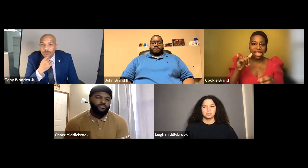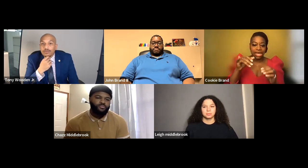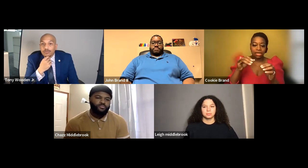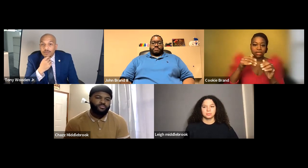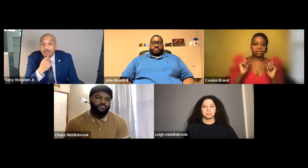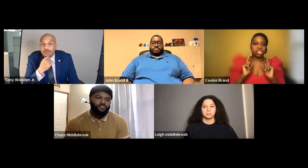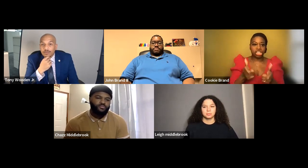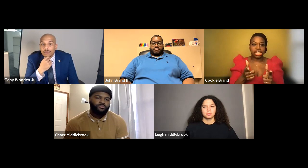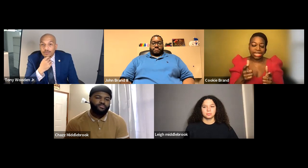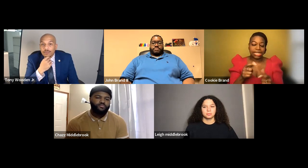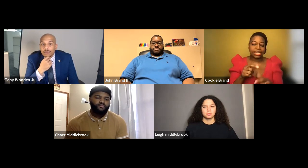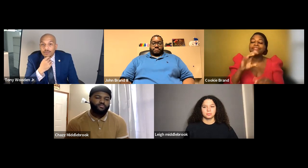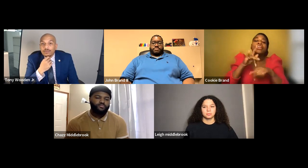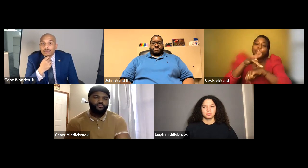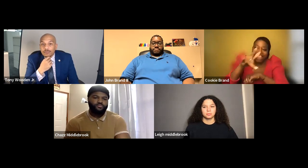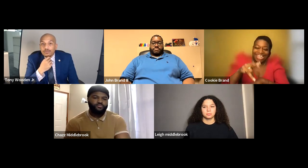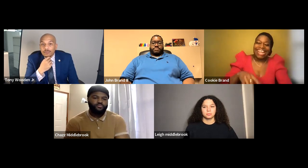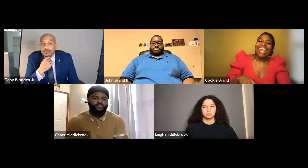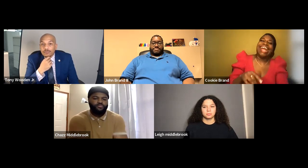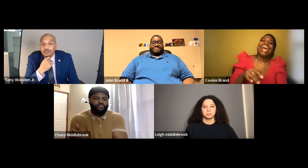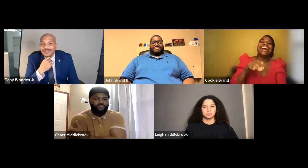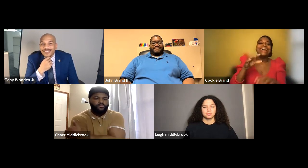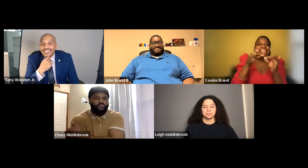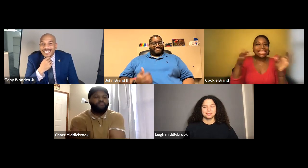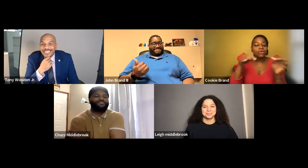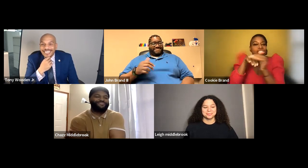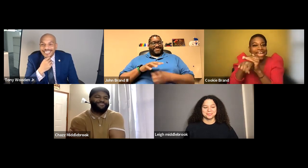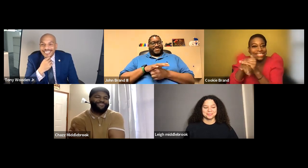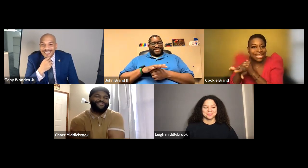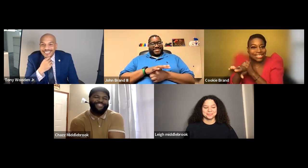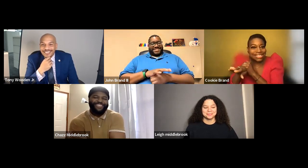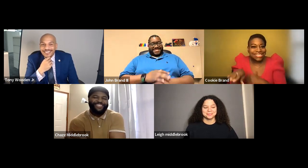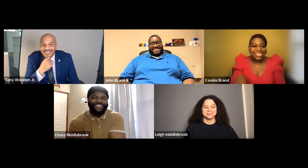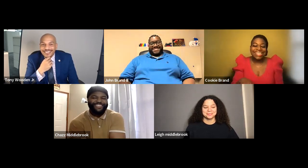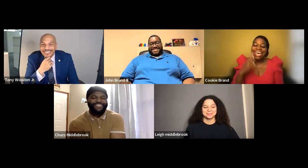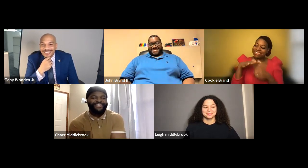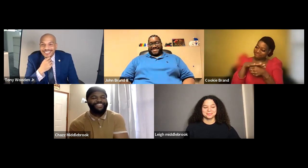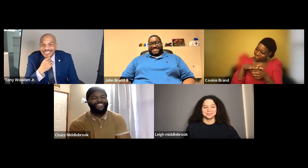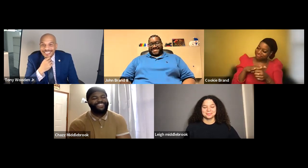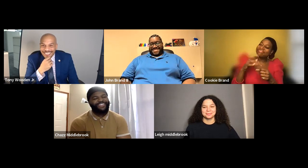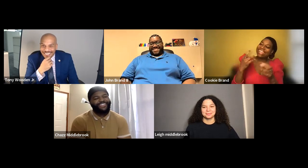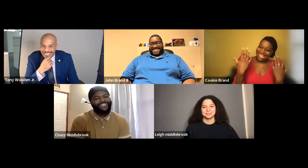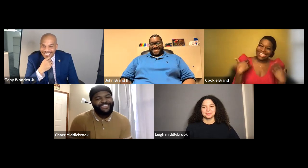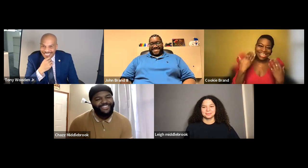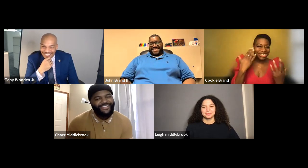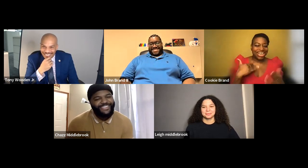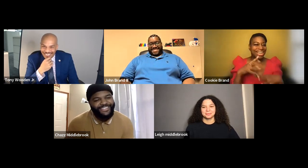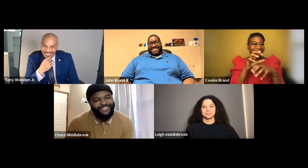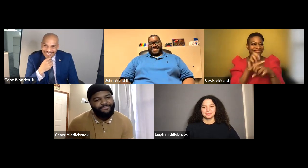that the students that come from deaf families have a little bit more confidence, have early language access. And I just use the other sign